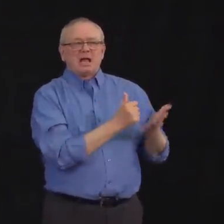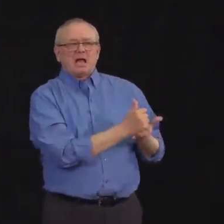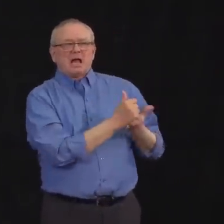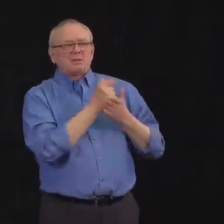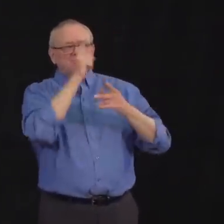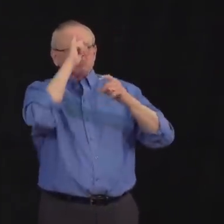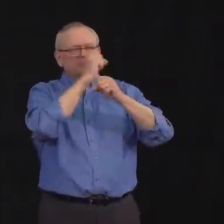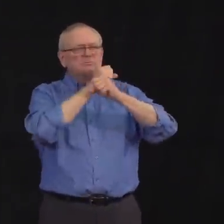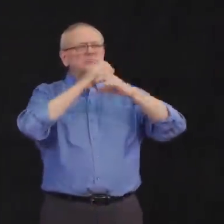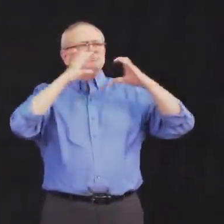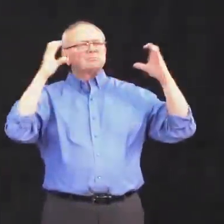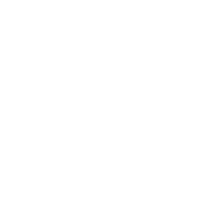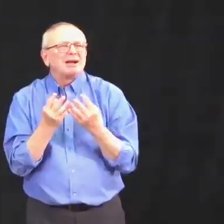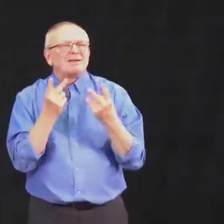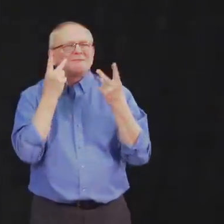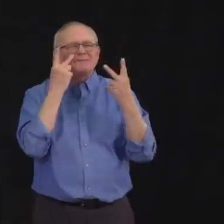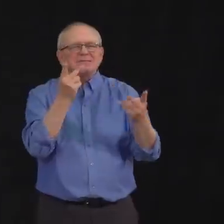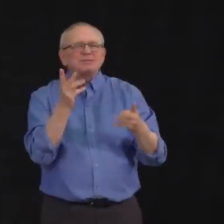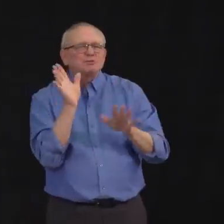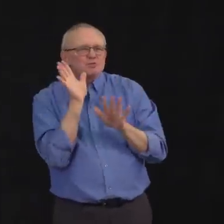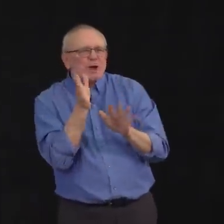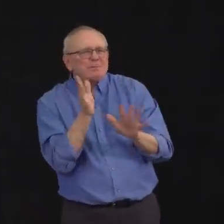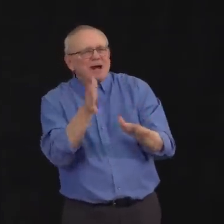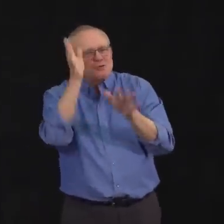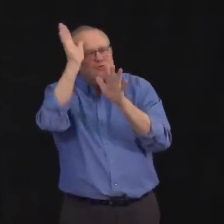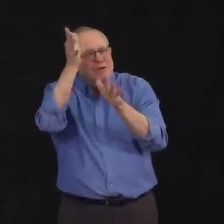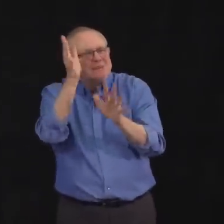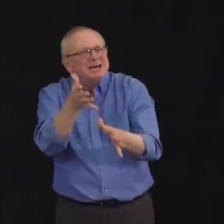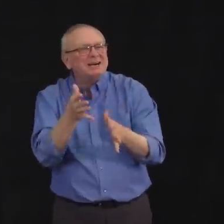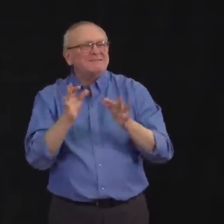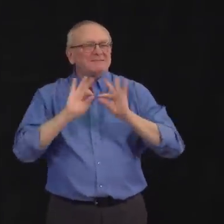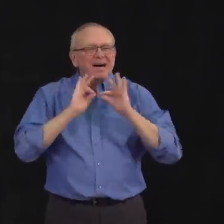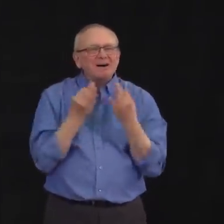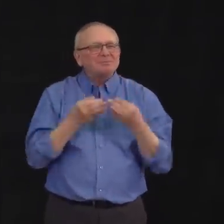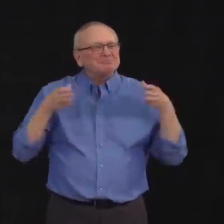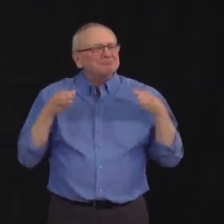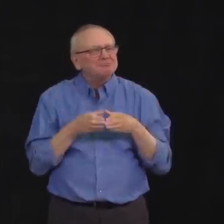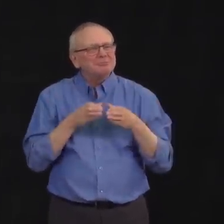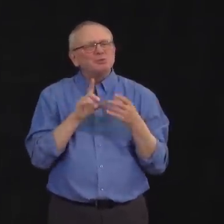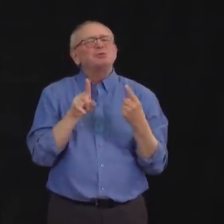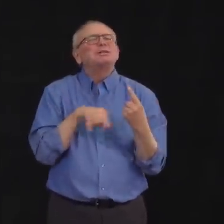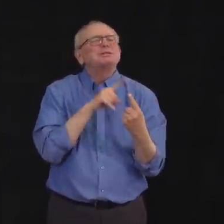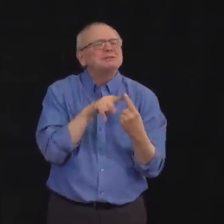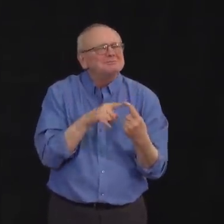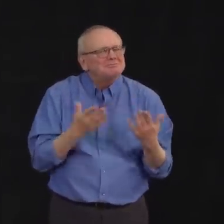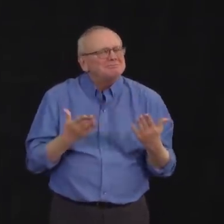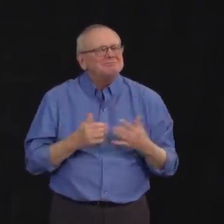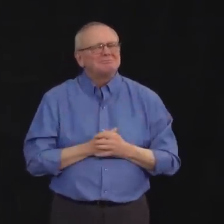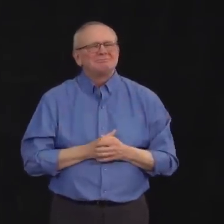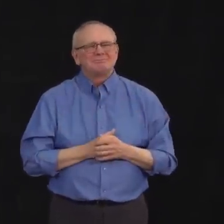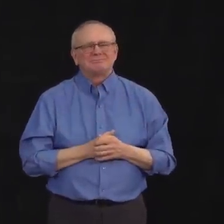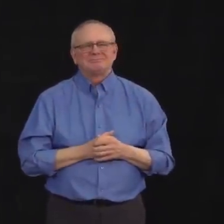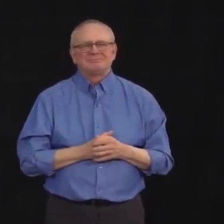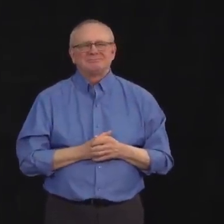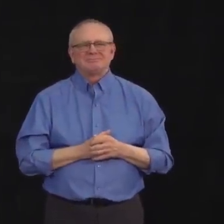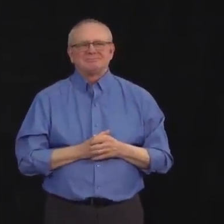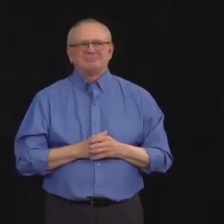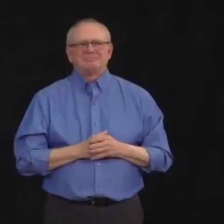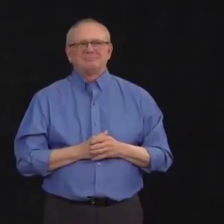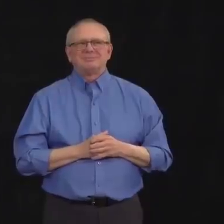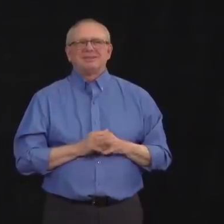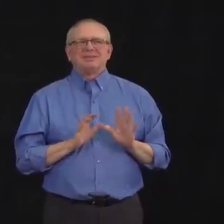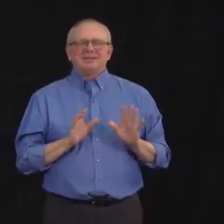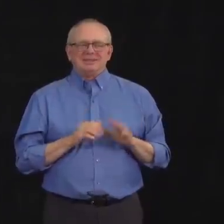our actions going forward. With respect to gatherings in homes or outside of homes, it is